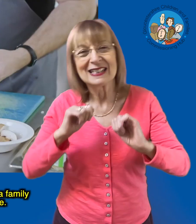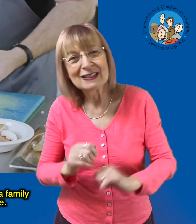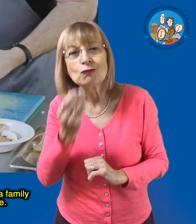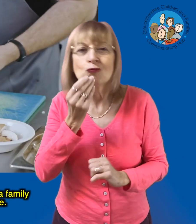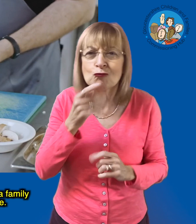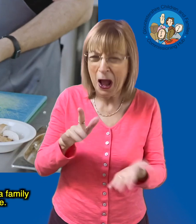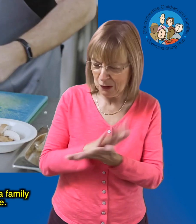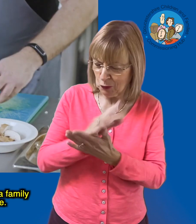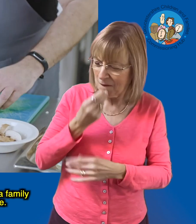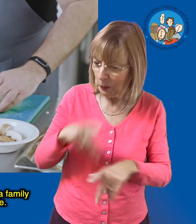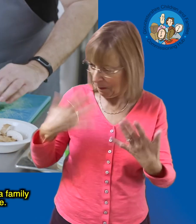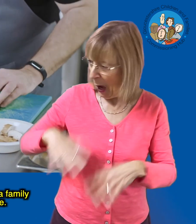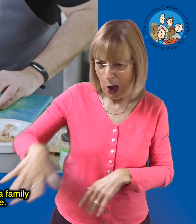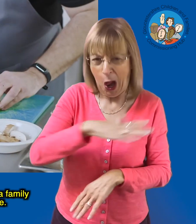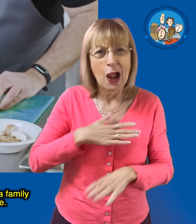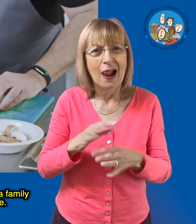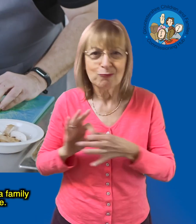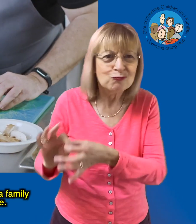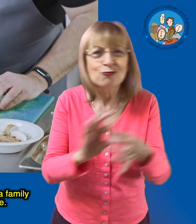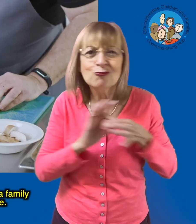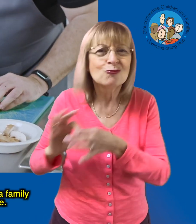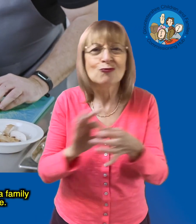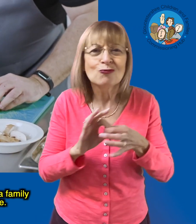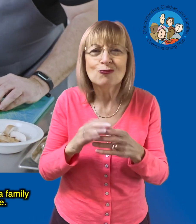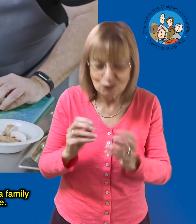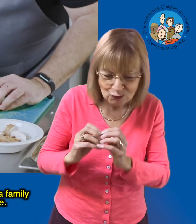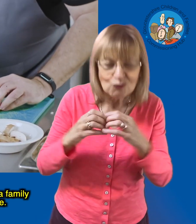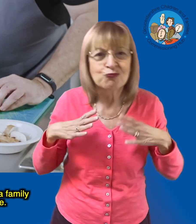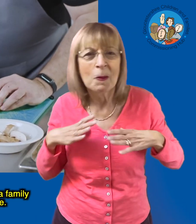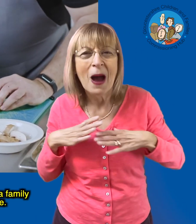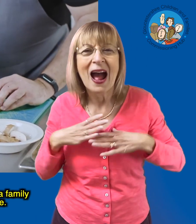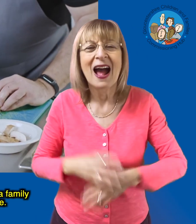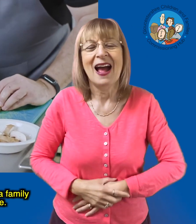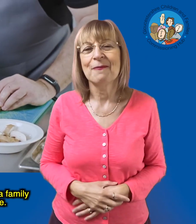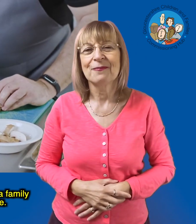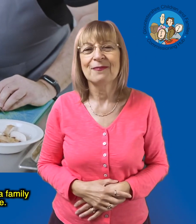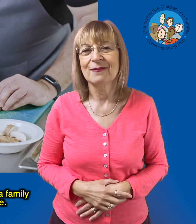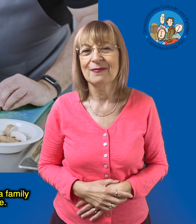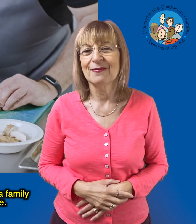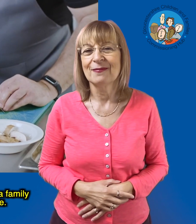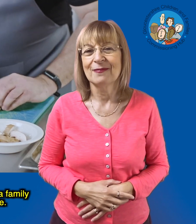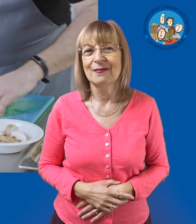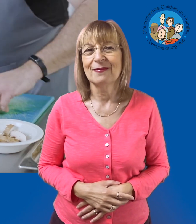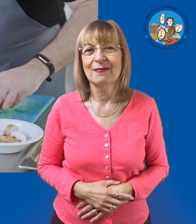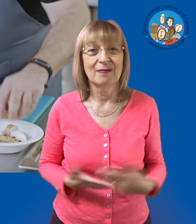It's something which you can then sit down as a family and eat all the lovely food that you